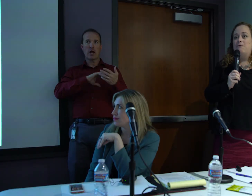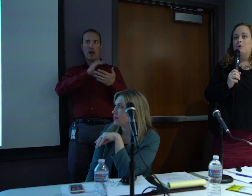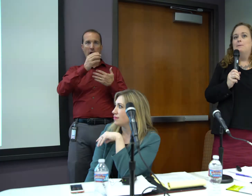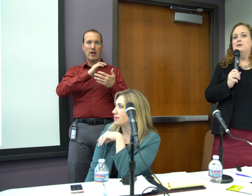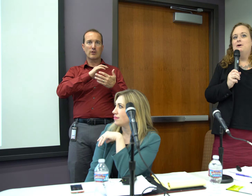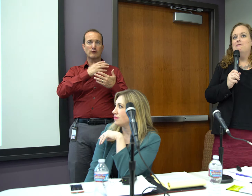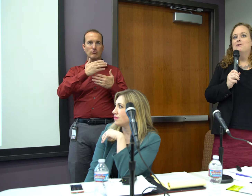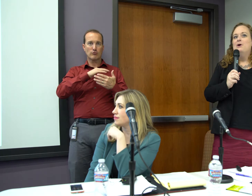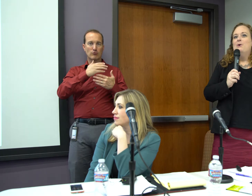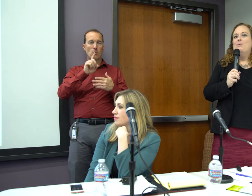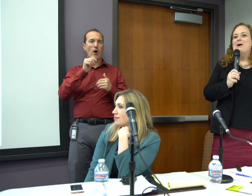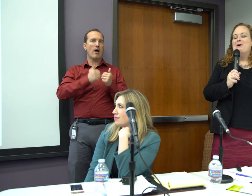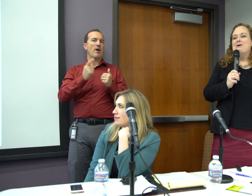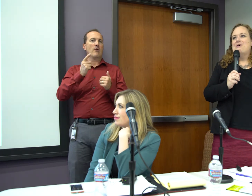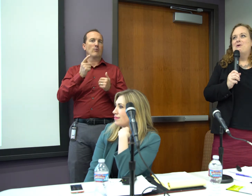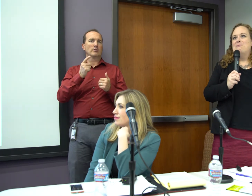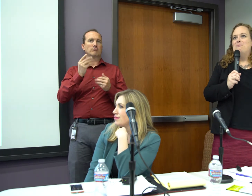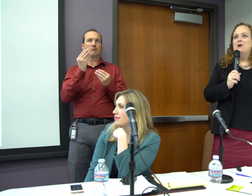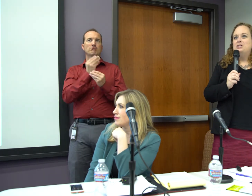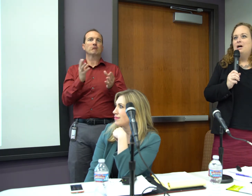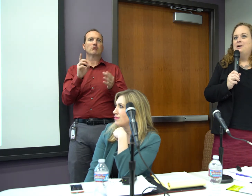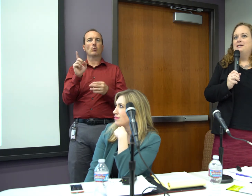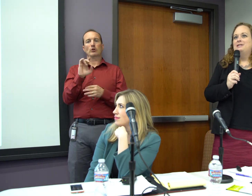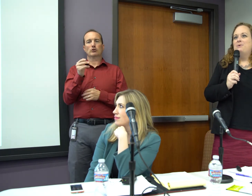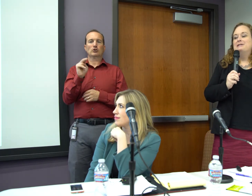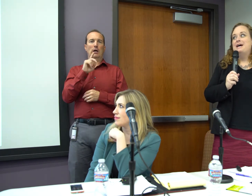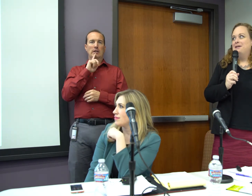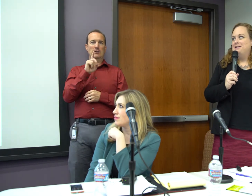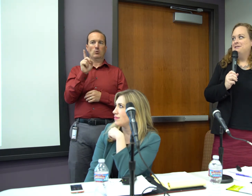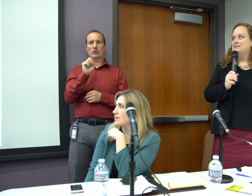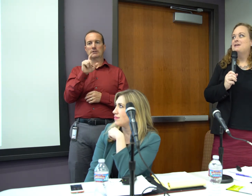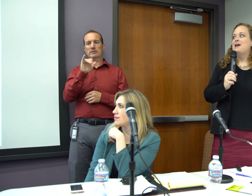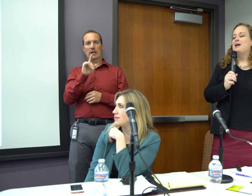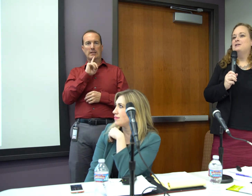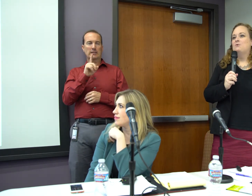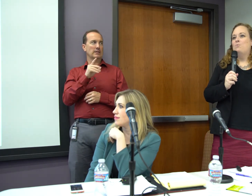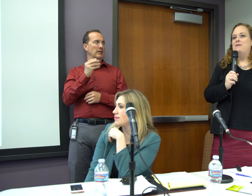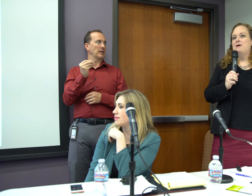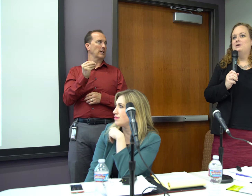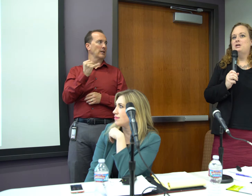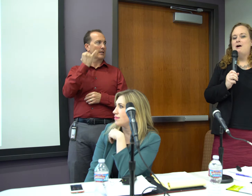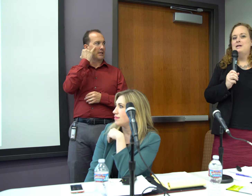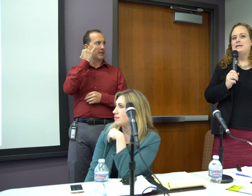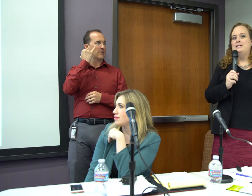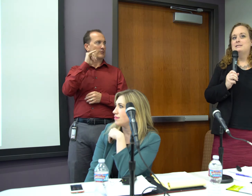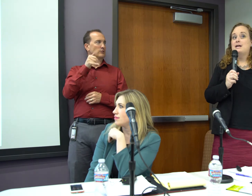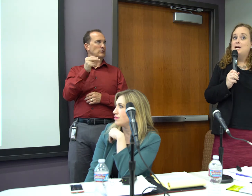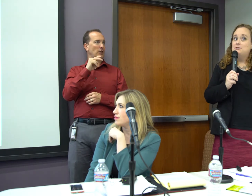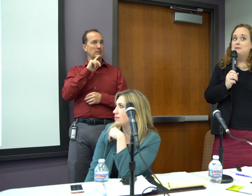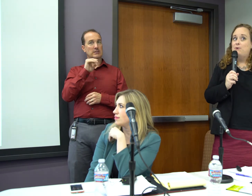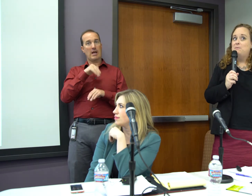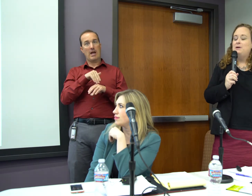everybody's informed of where John is and where Sally is, and whether or not John is at